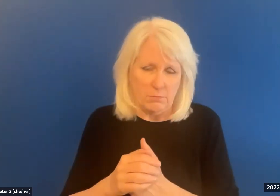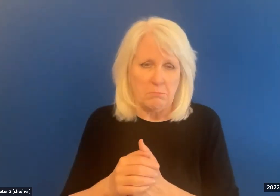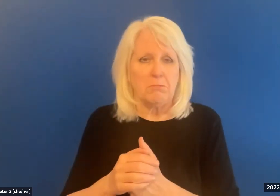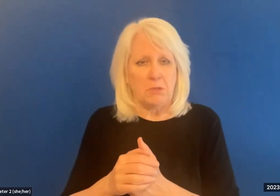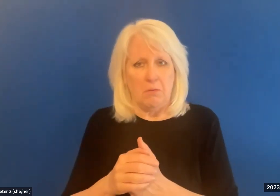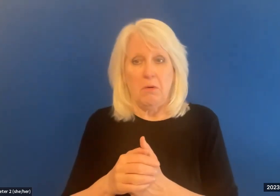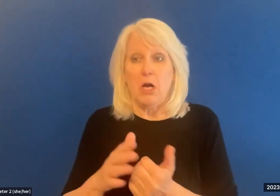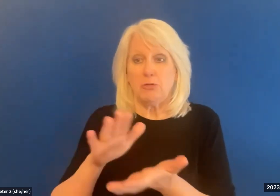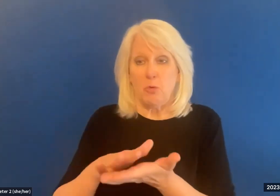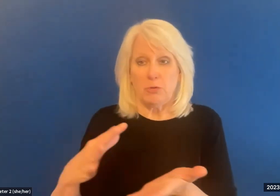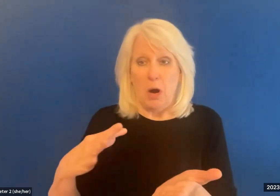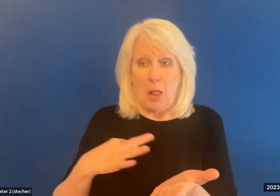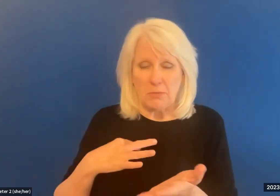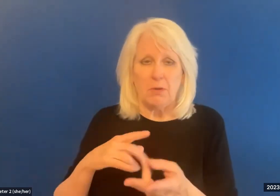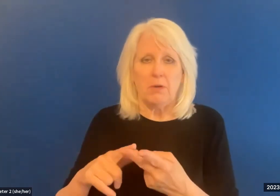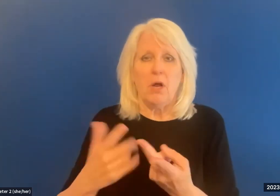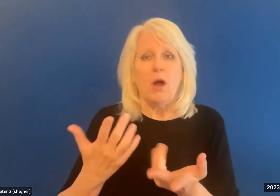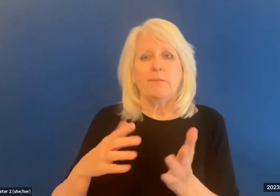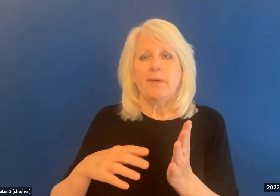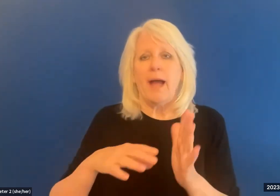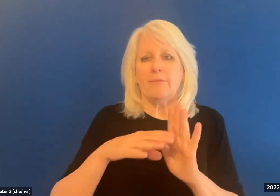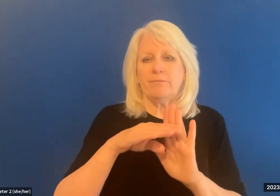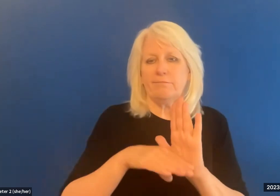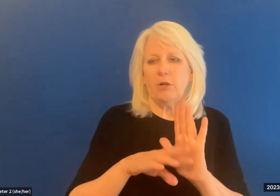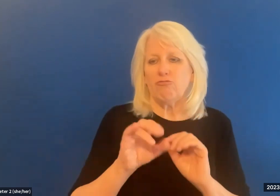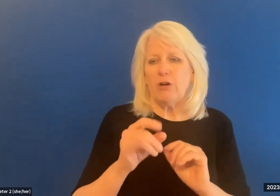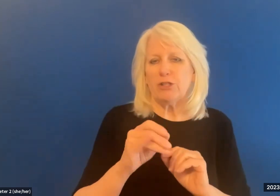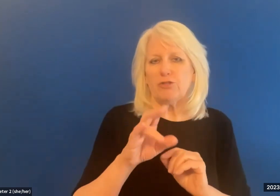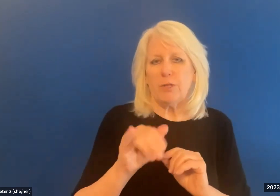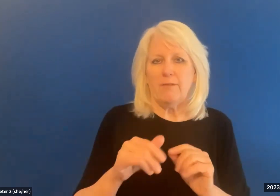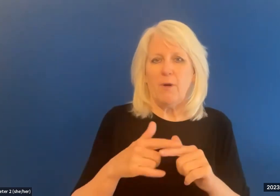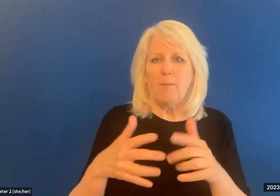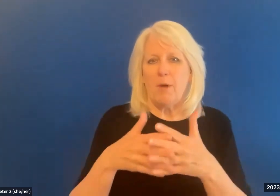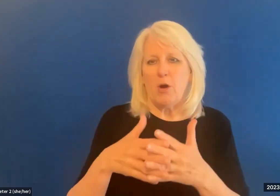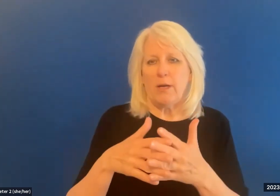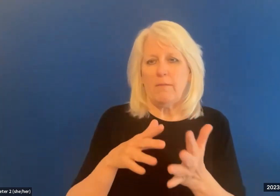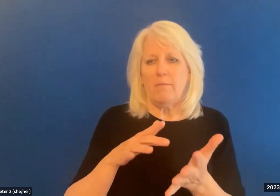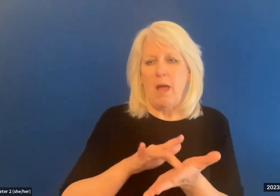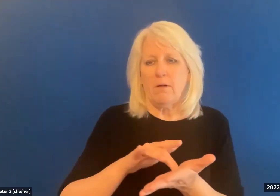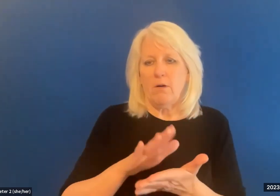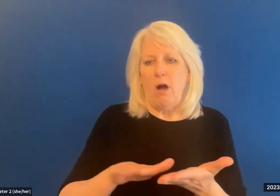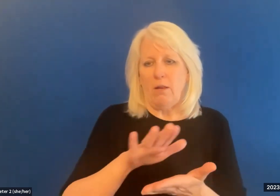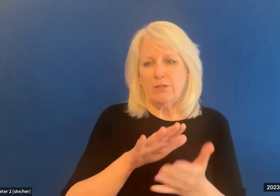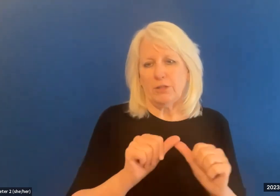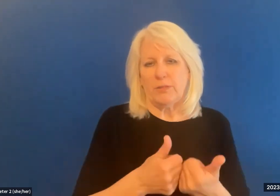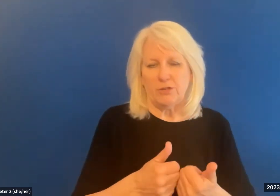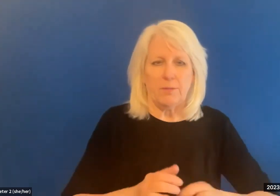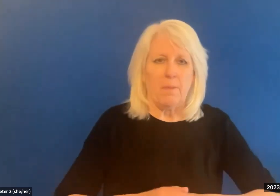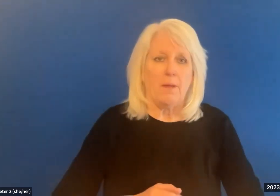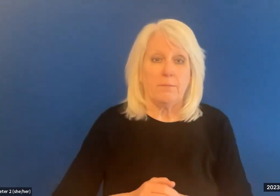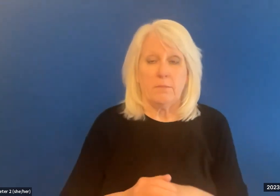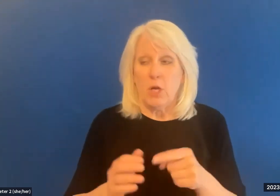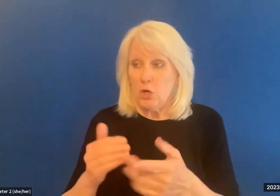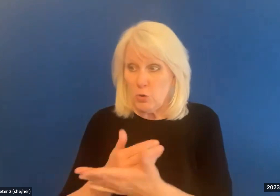Eligible schools were identified through a registry maintained by the Association of American Medical Colleges. New schools and those